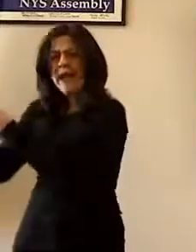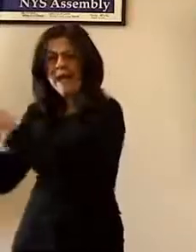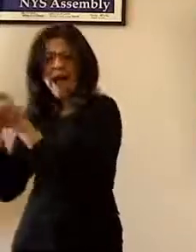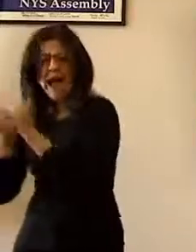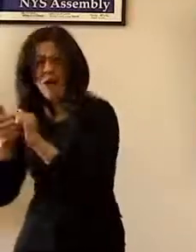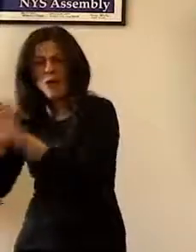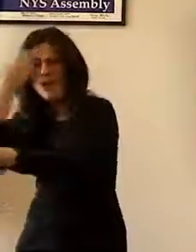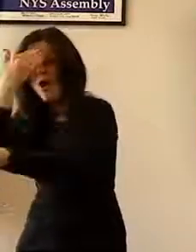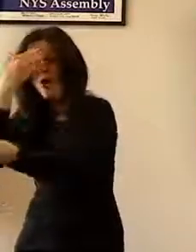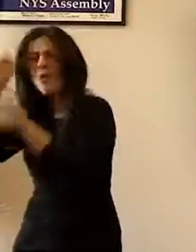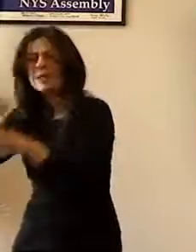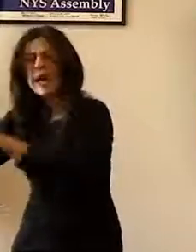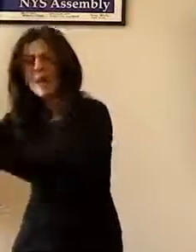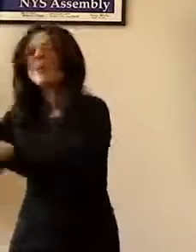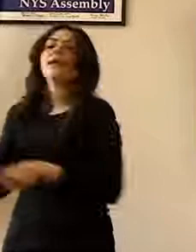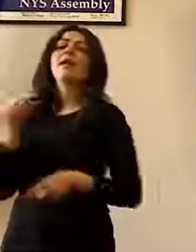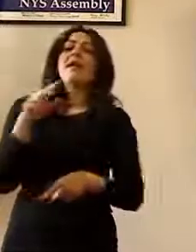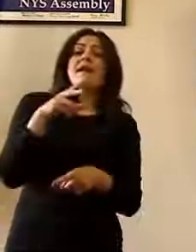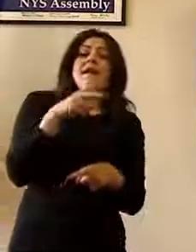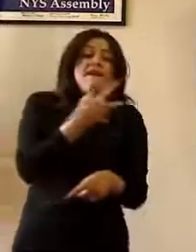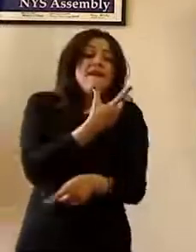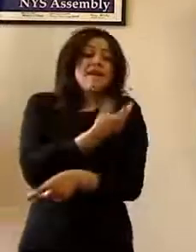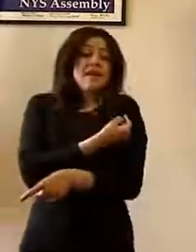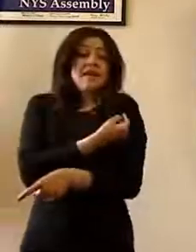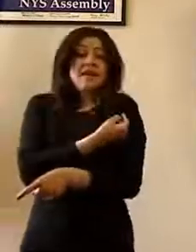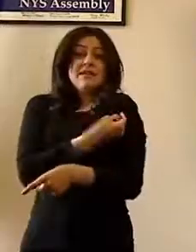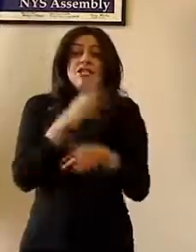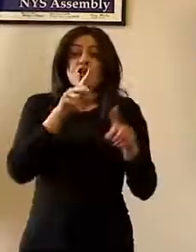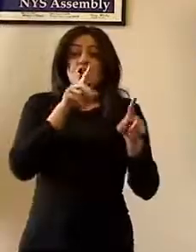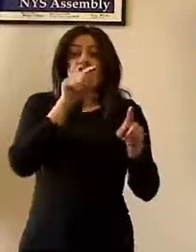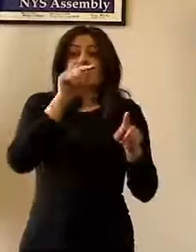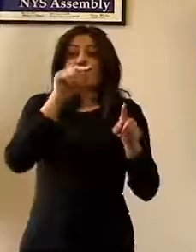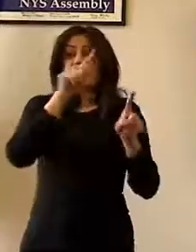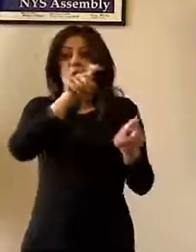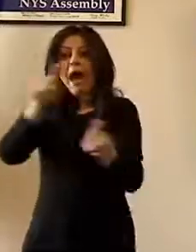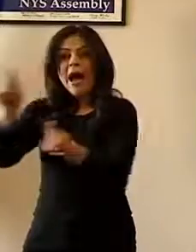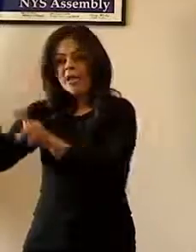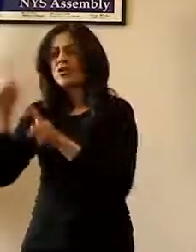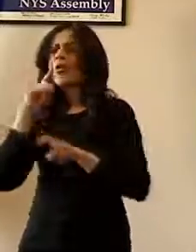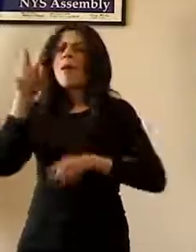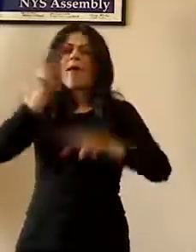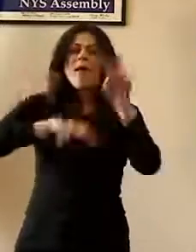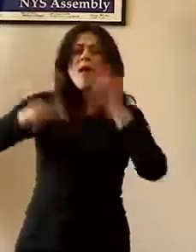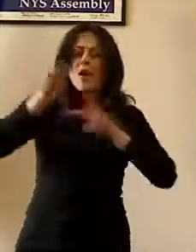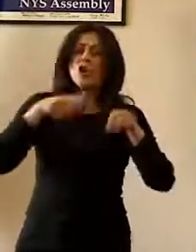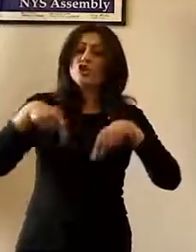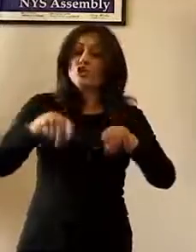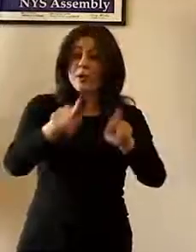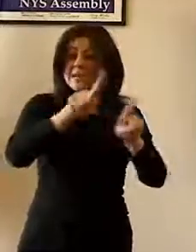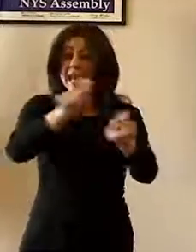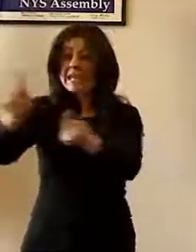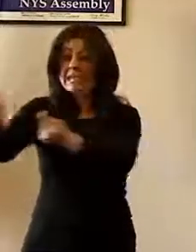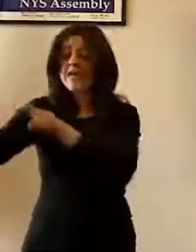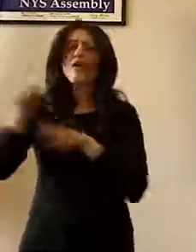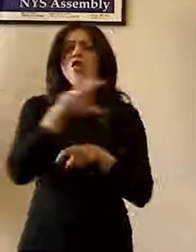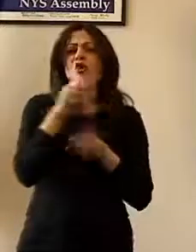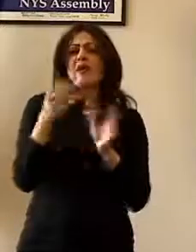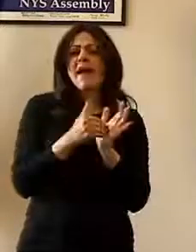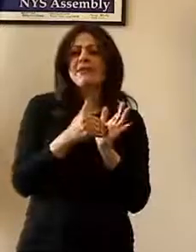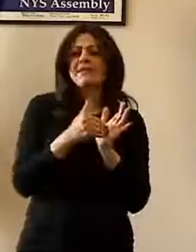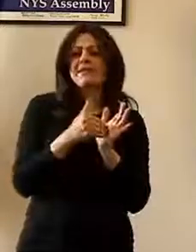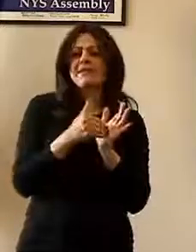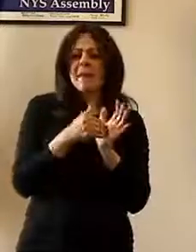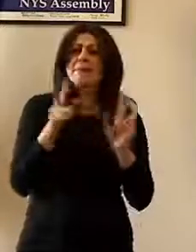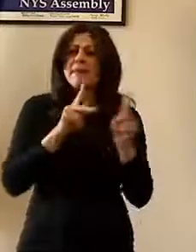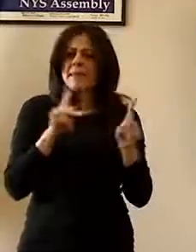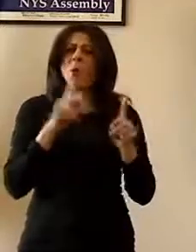looked at these vaccines in 30,000 sample size, 40,000, 50,000, but now post-marketing